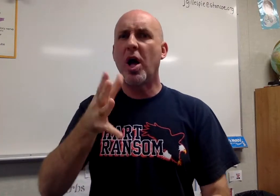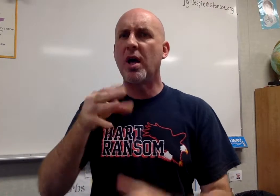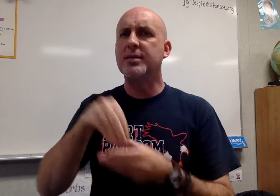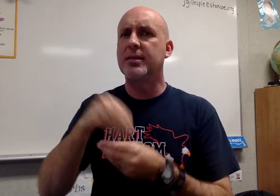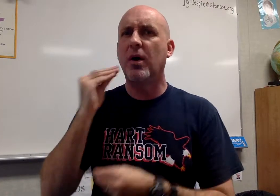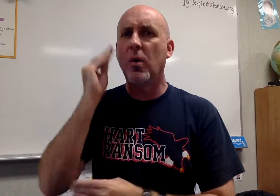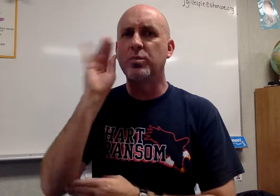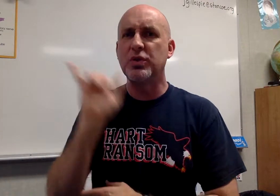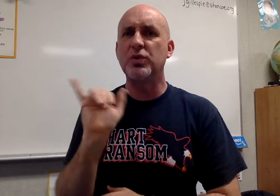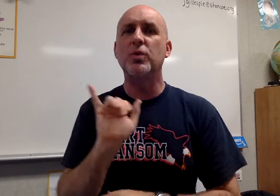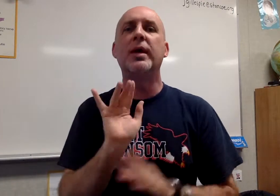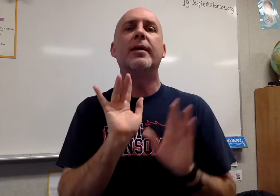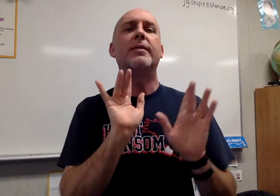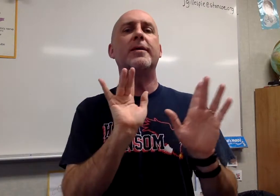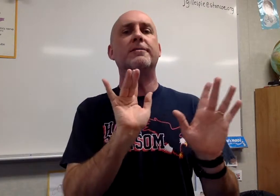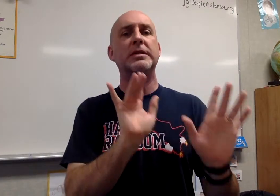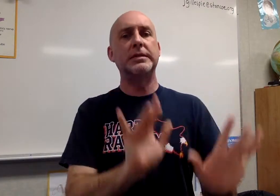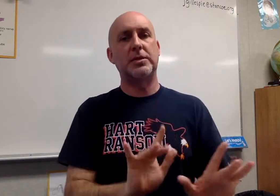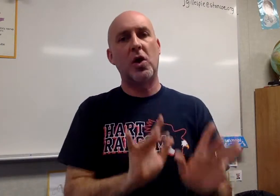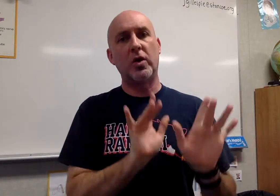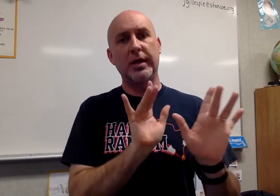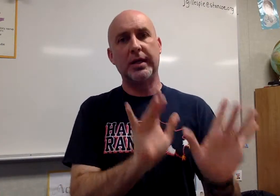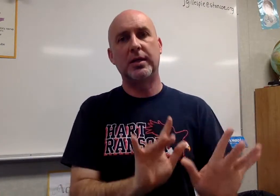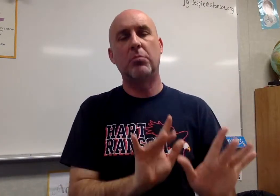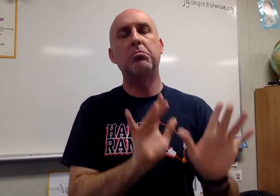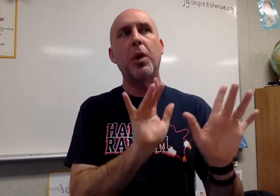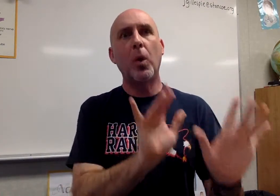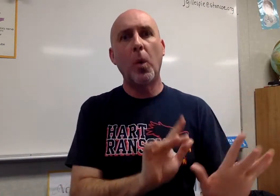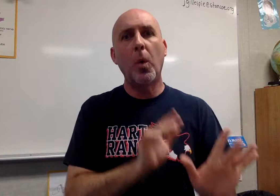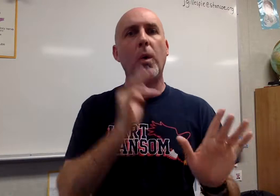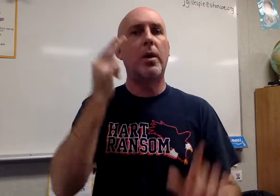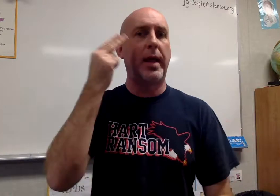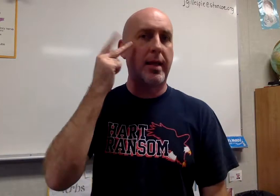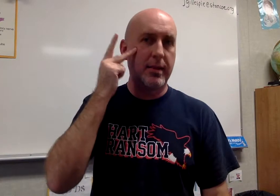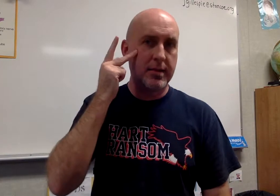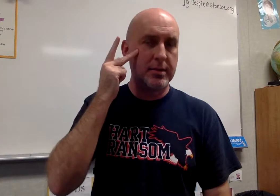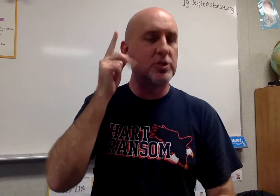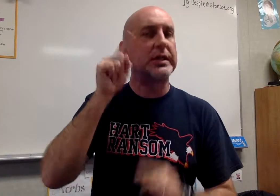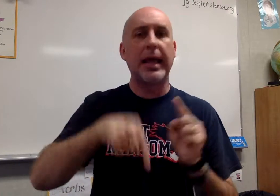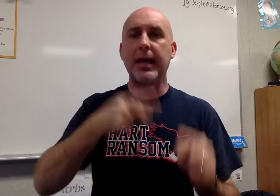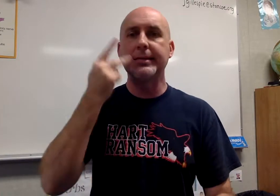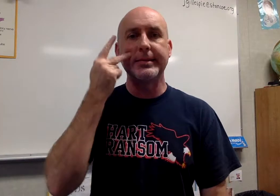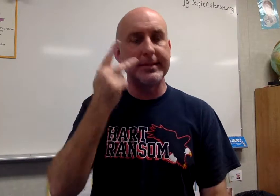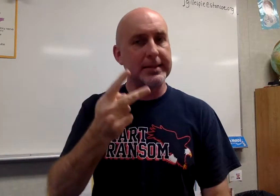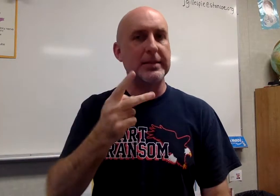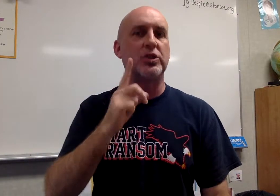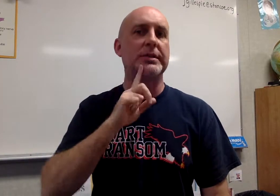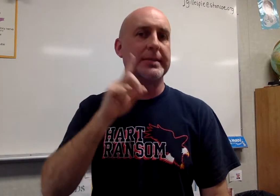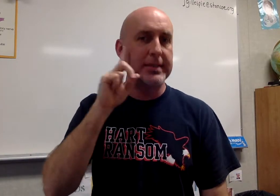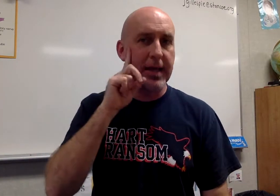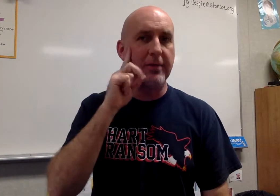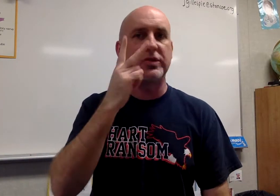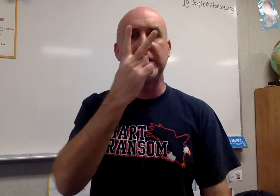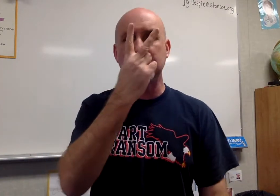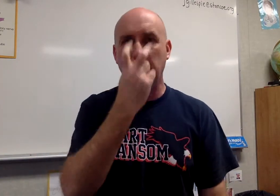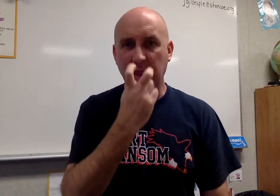grandmas in the home too, they feel sorry. Poor Helen. She can't see, she's deaf, she's